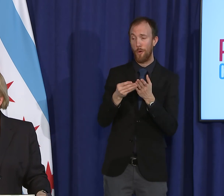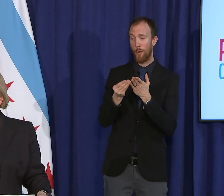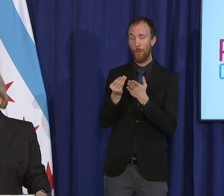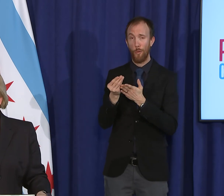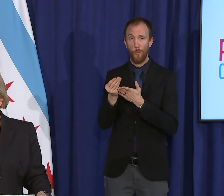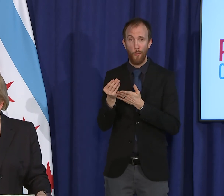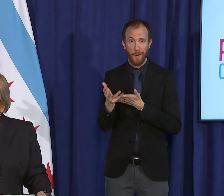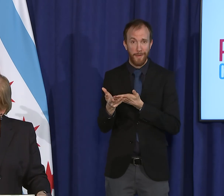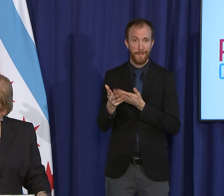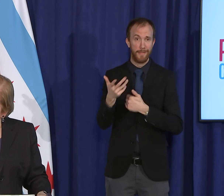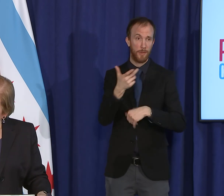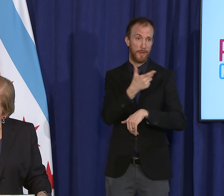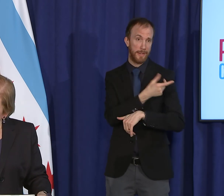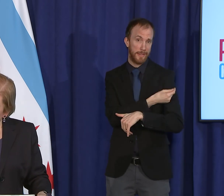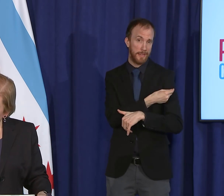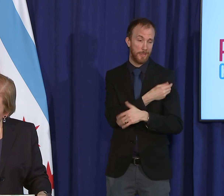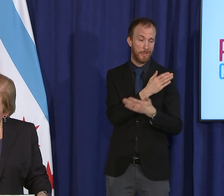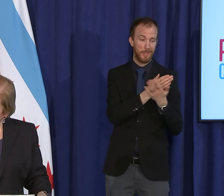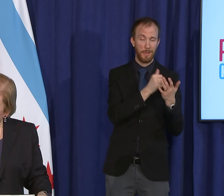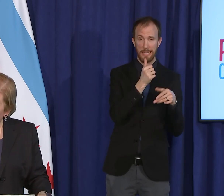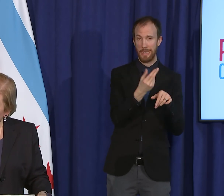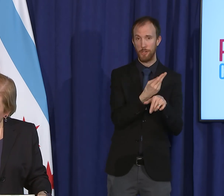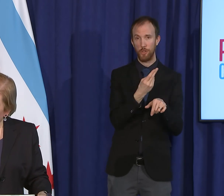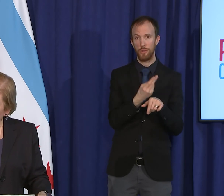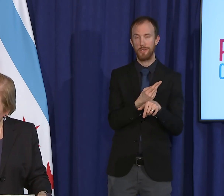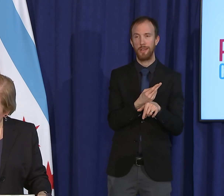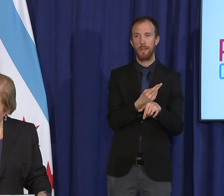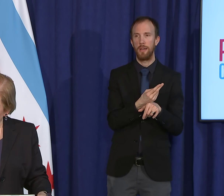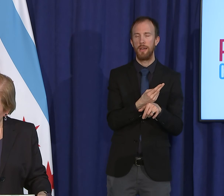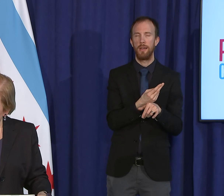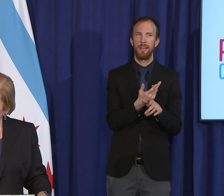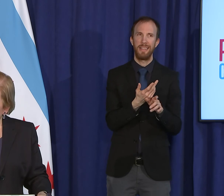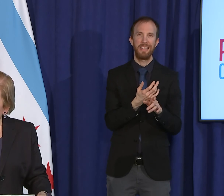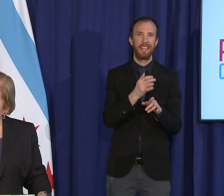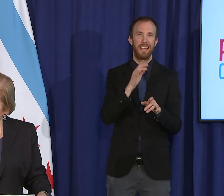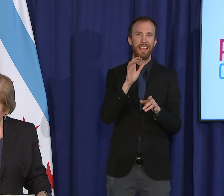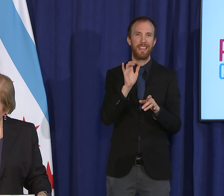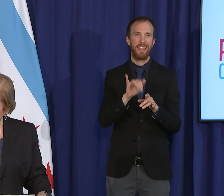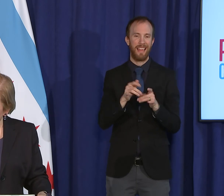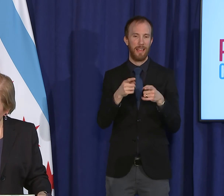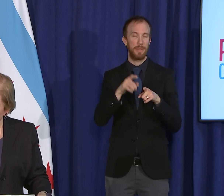vaccine, it would only be when a vial has been punctured.